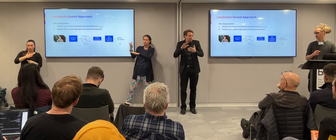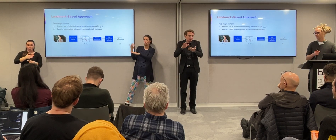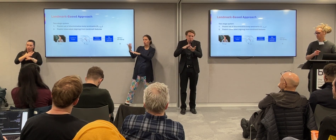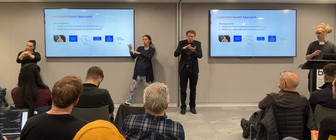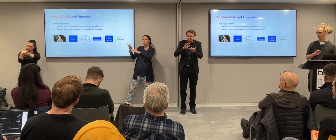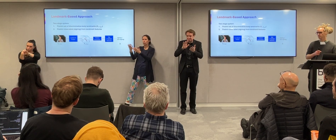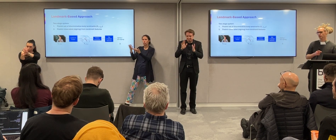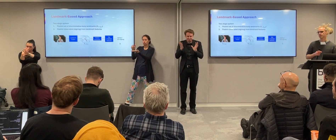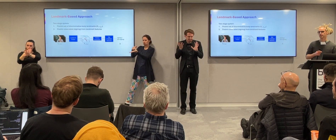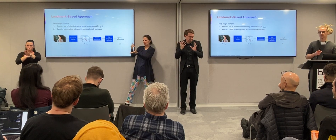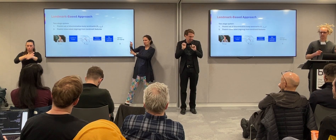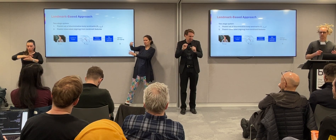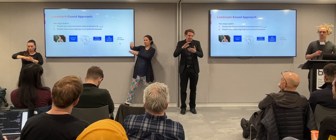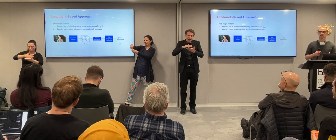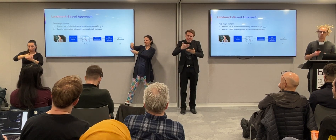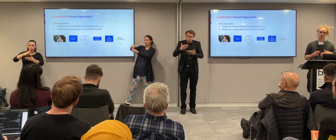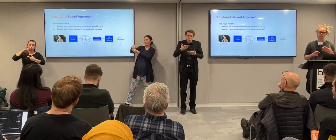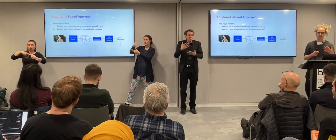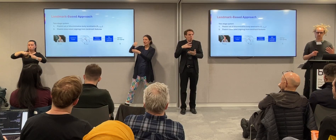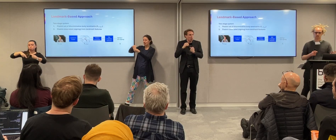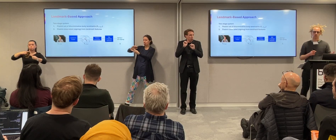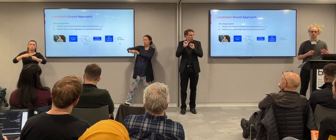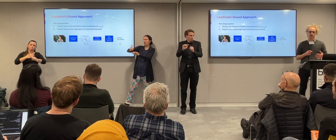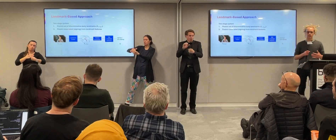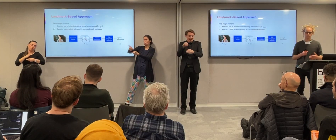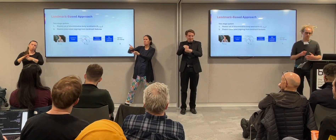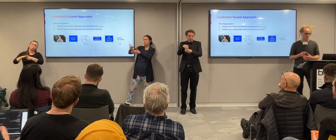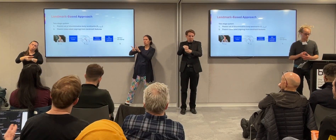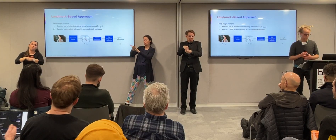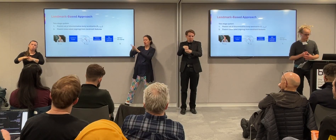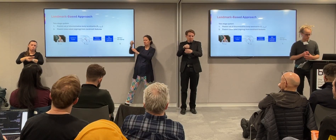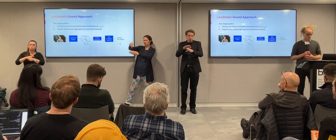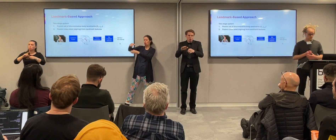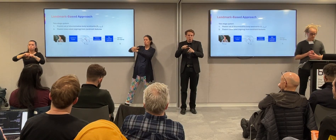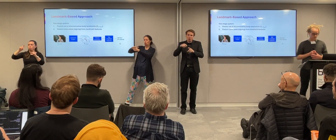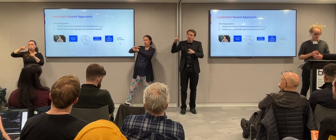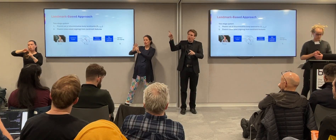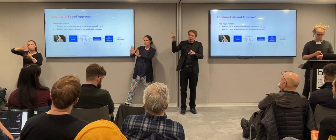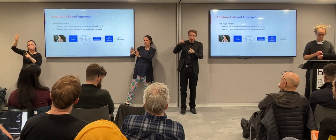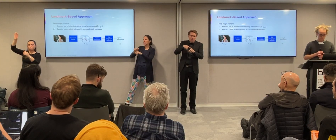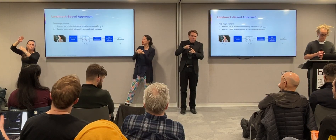on my laptop, then it's actually a model that is run on my laptop locally.